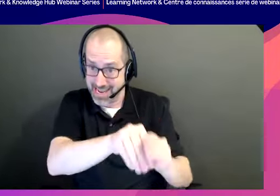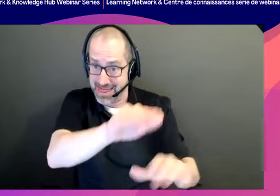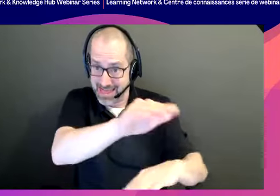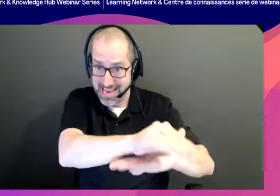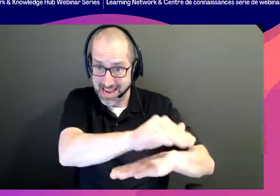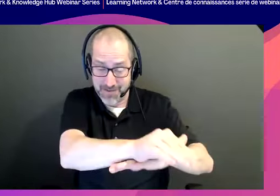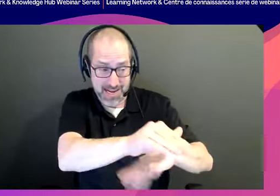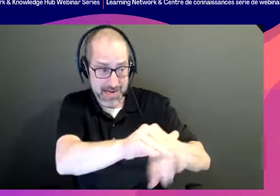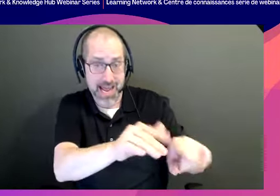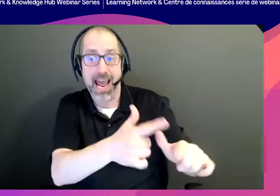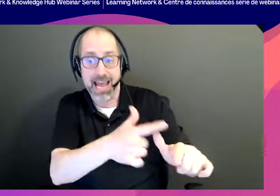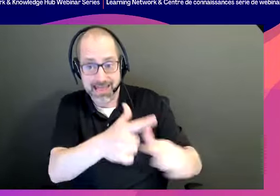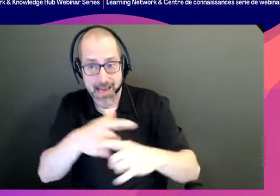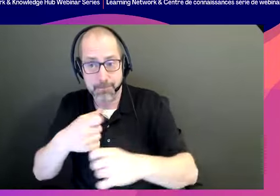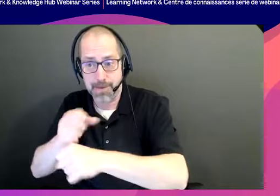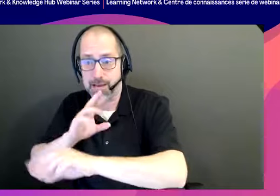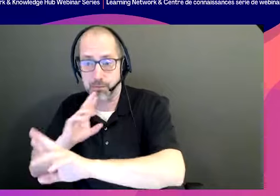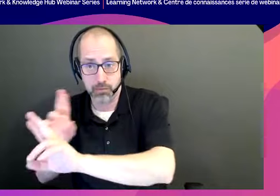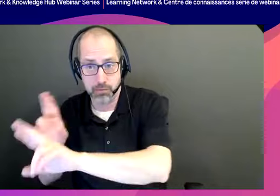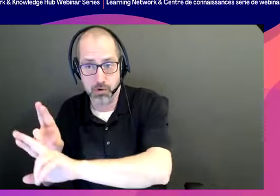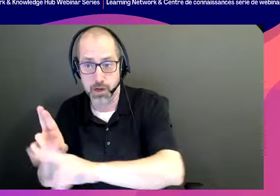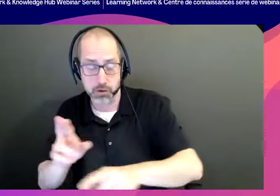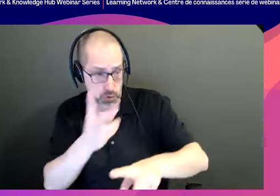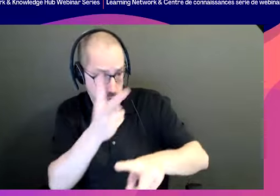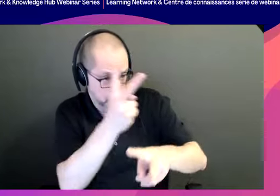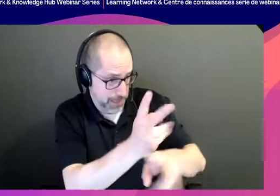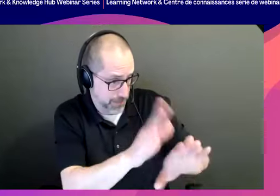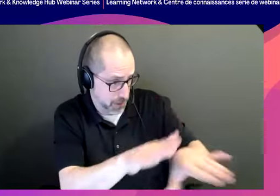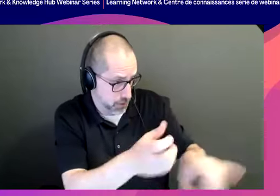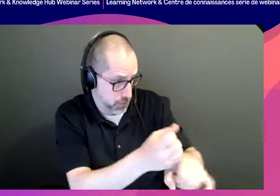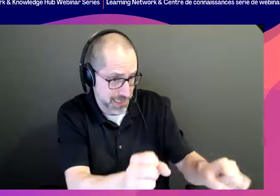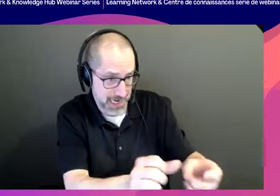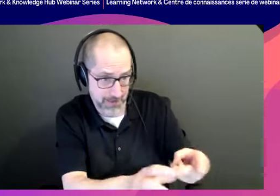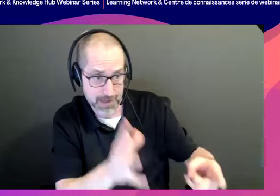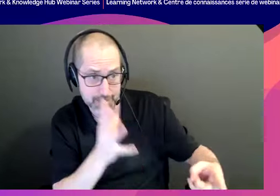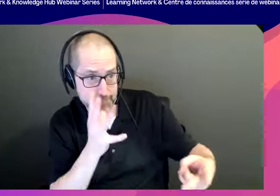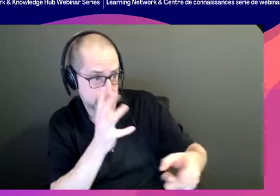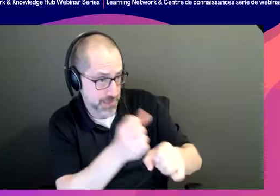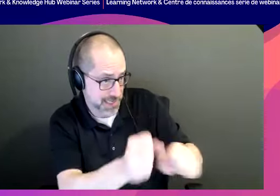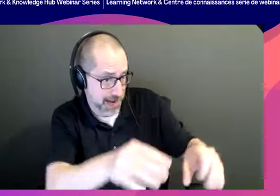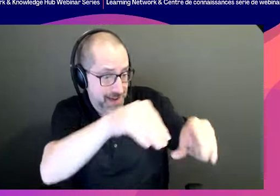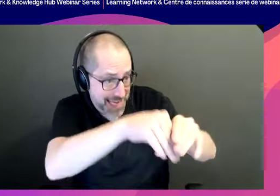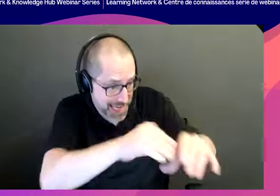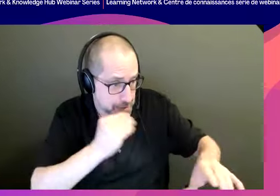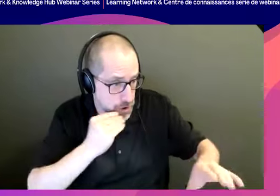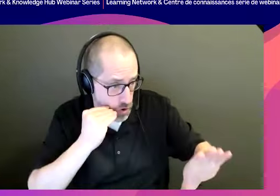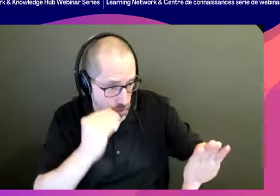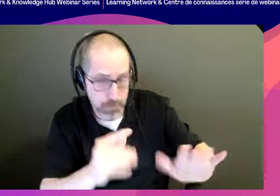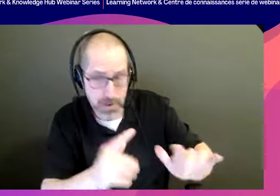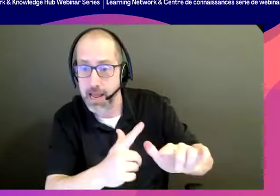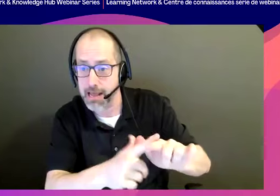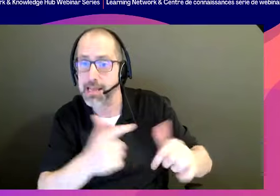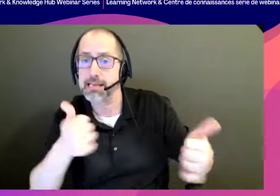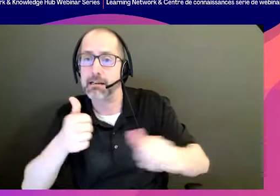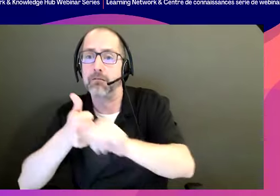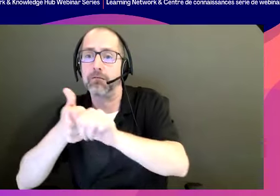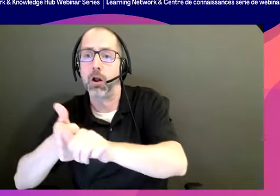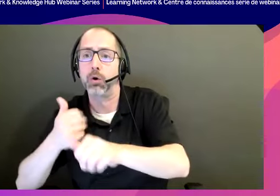making the report. You're still keeping the children safe and the mom safe in their home, and then still following the legislative